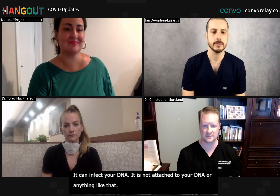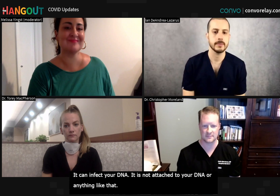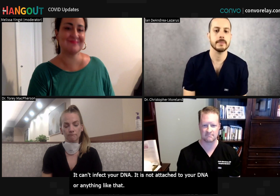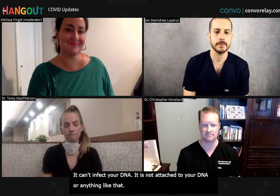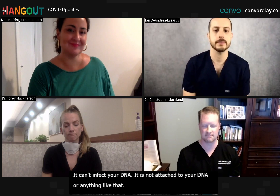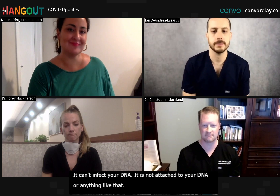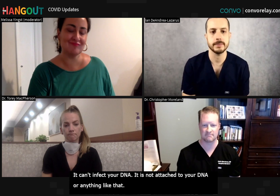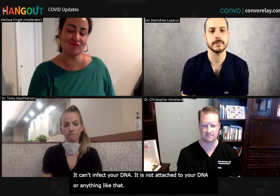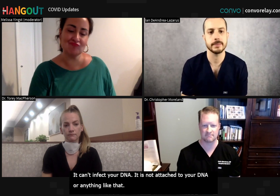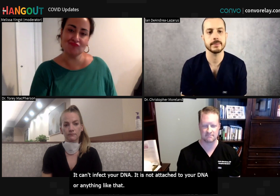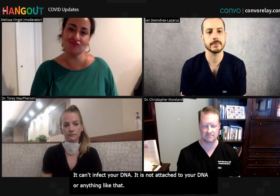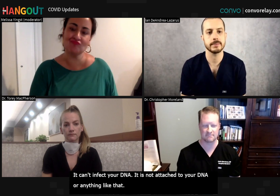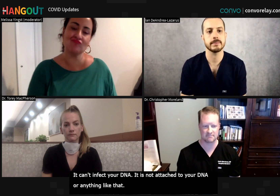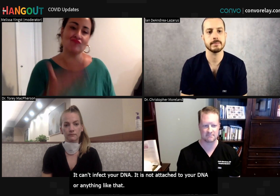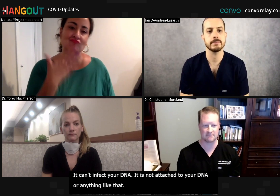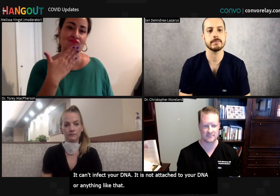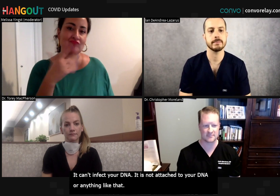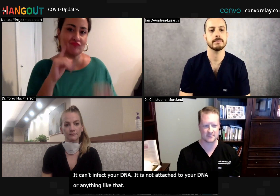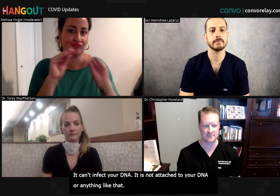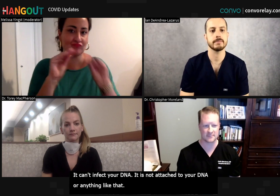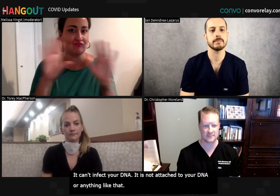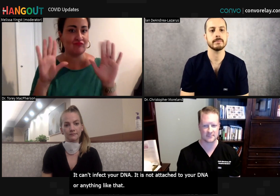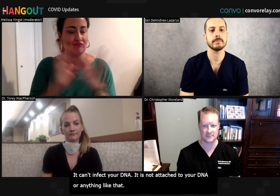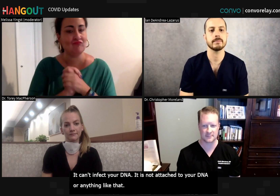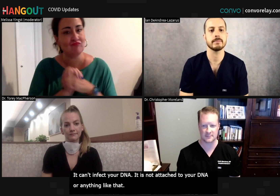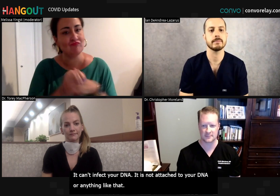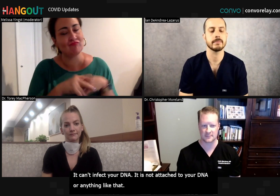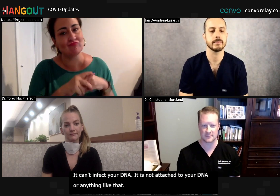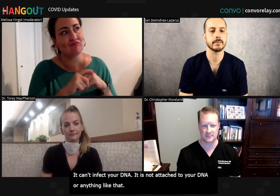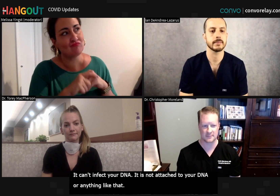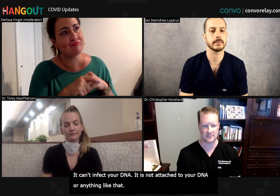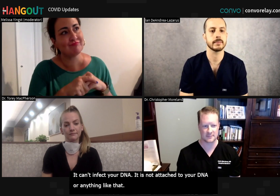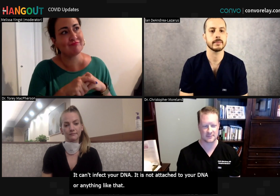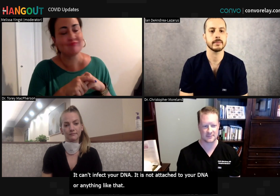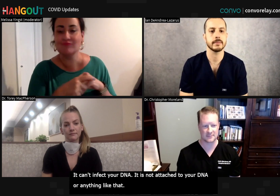it, and it's gone within 72 hours. Thank you for that clarification.